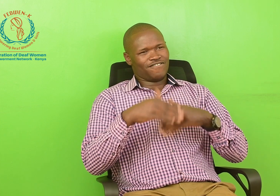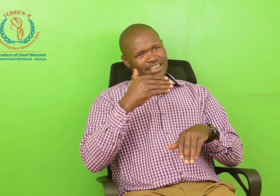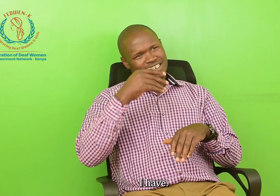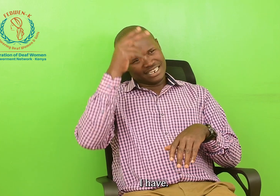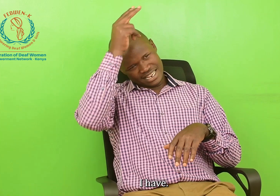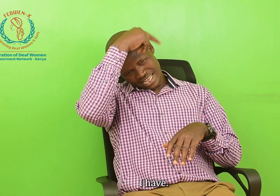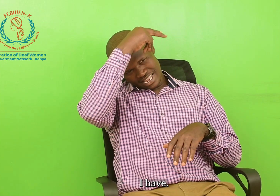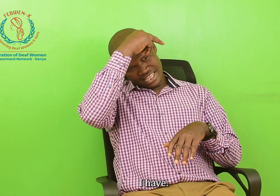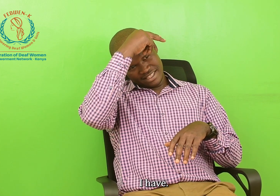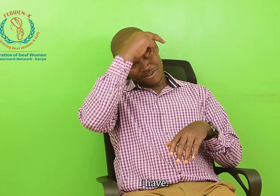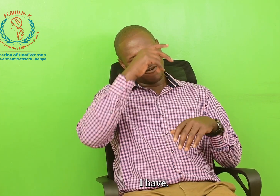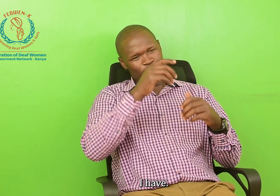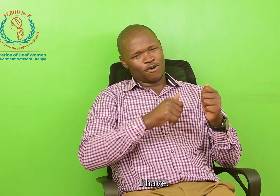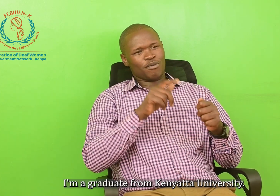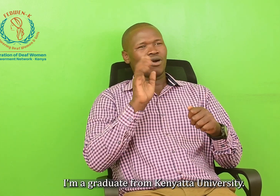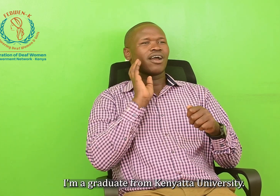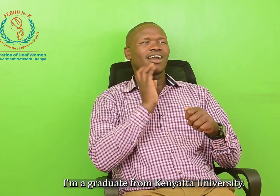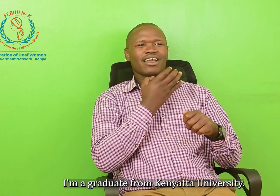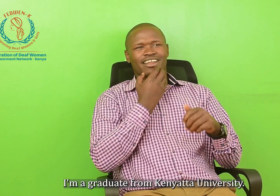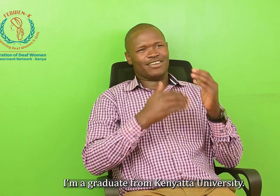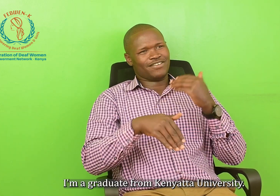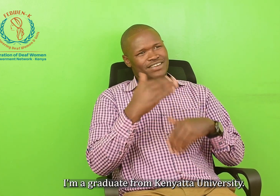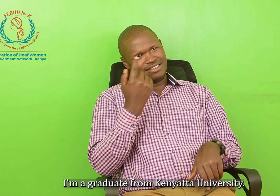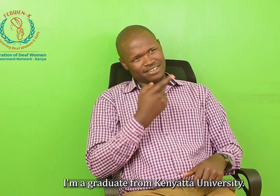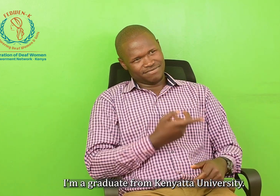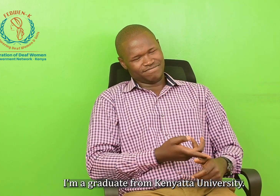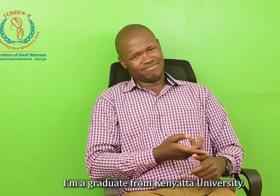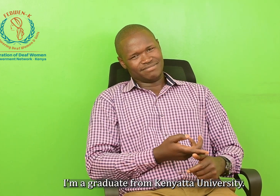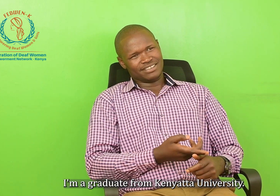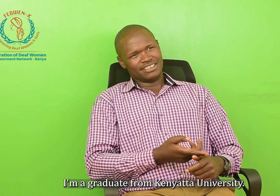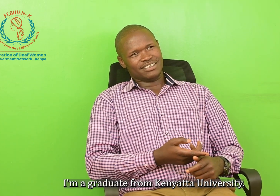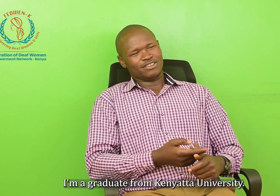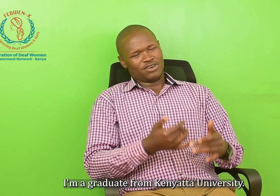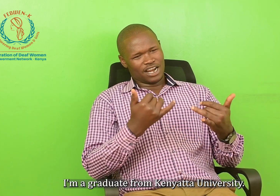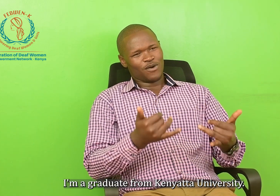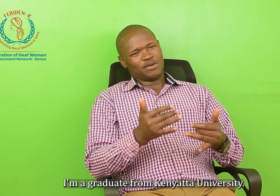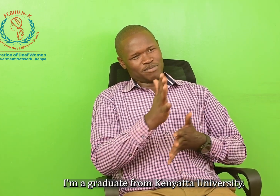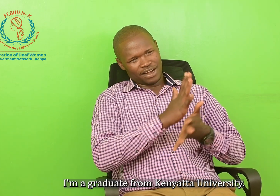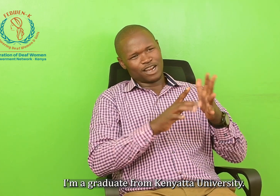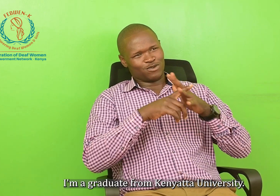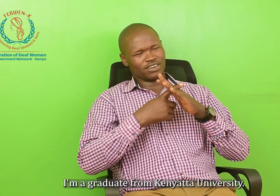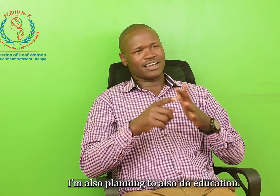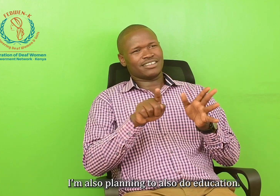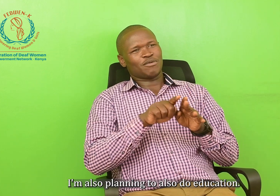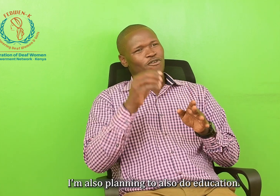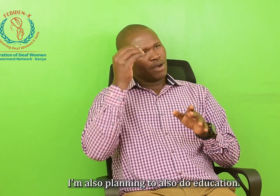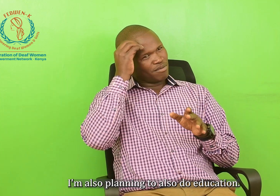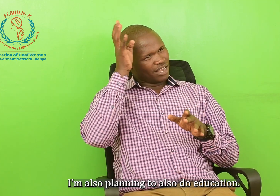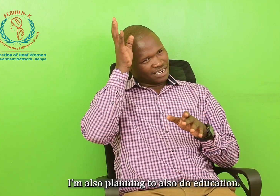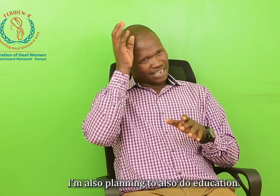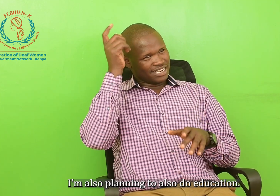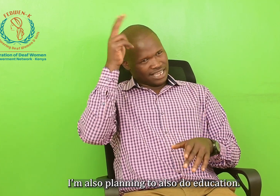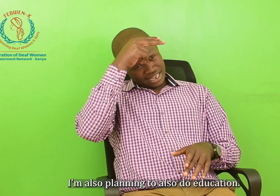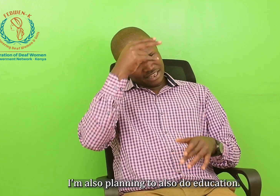I'm a graduate from Kenyatta University. I'm also planning to also